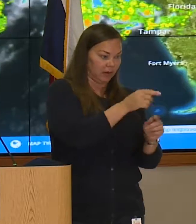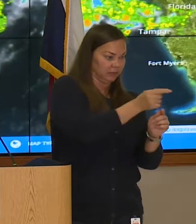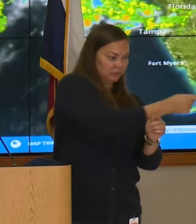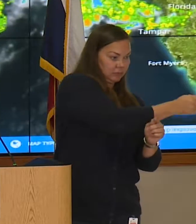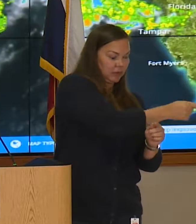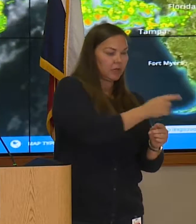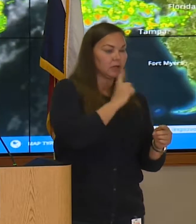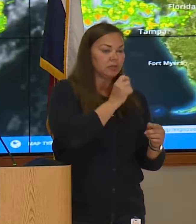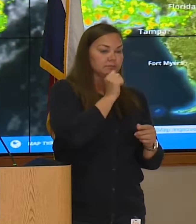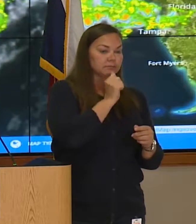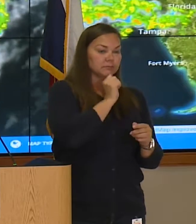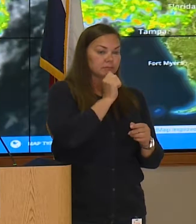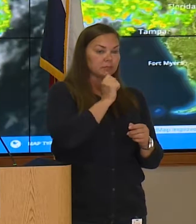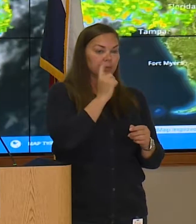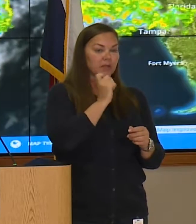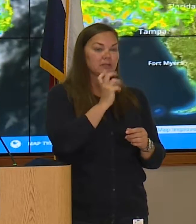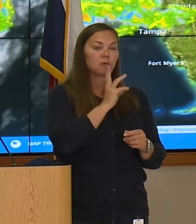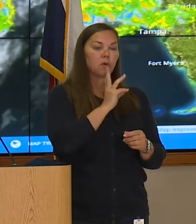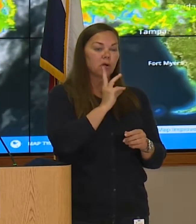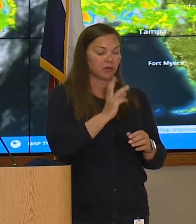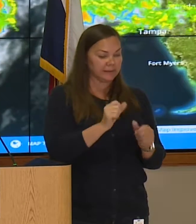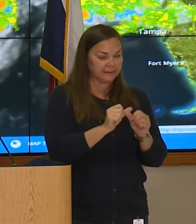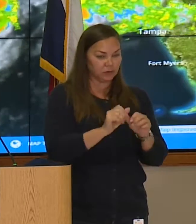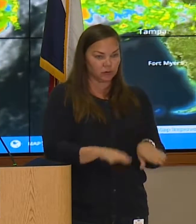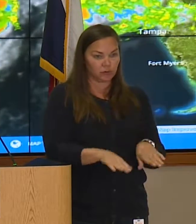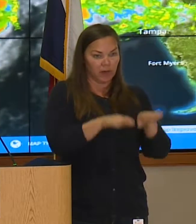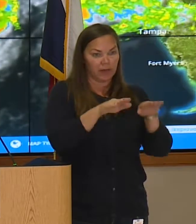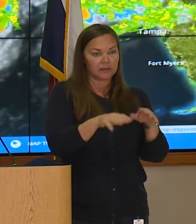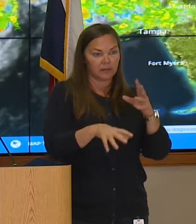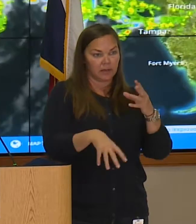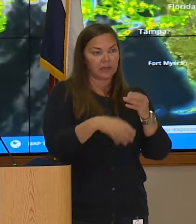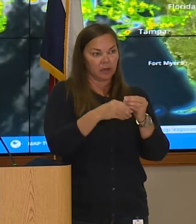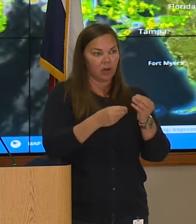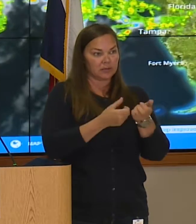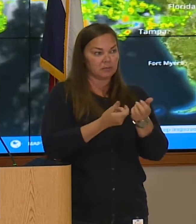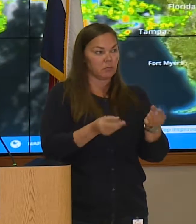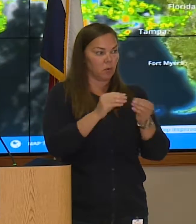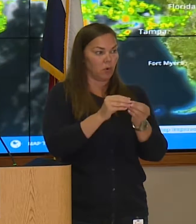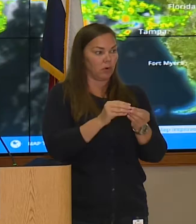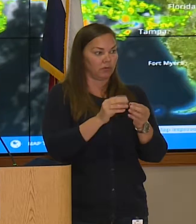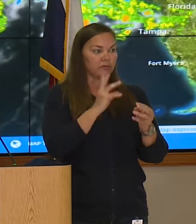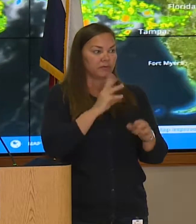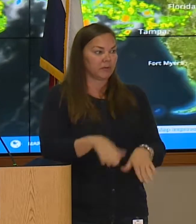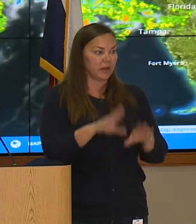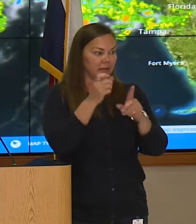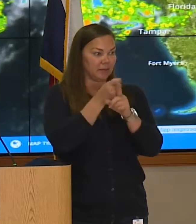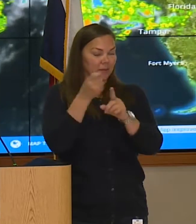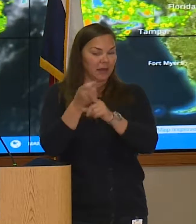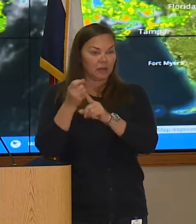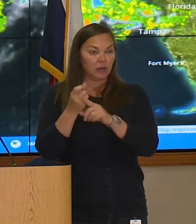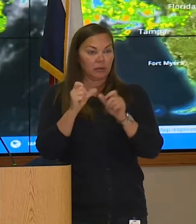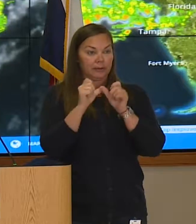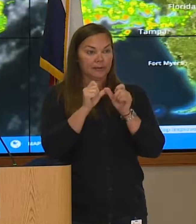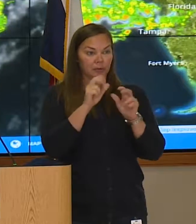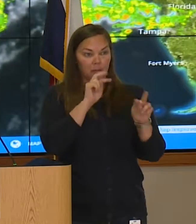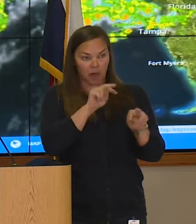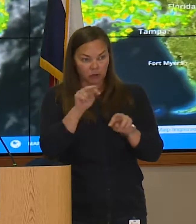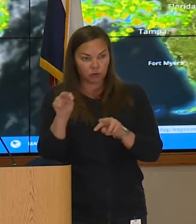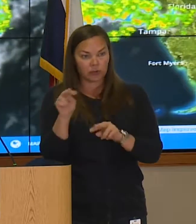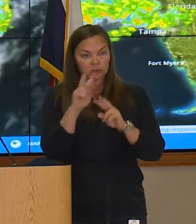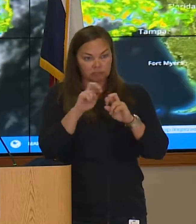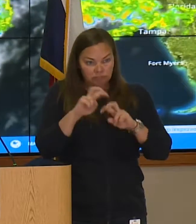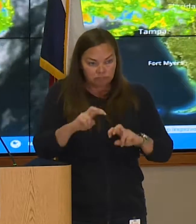reservoirs continues to rise and has significant potential to cause additional flooding impacts. We continue our monitoring and